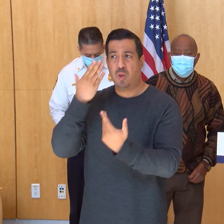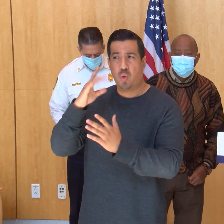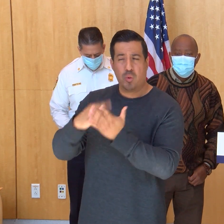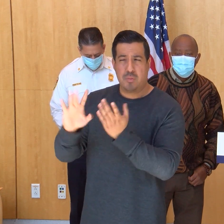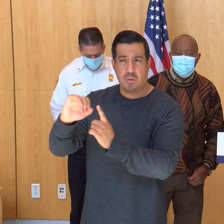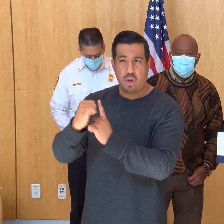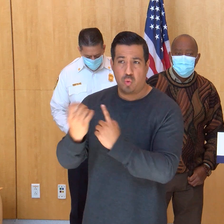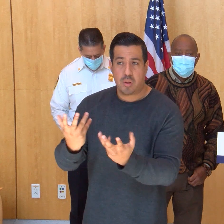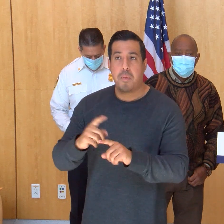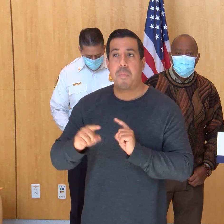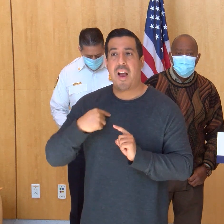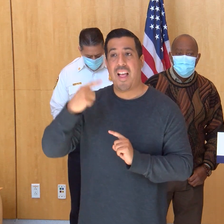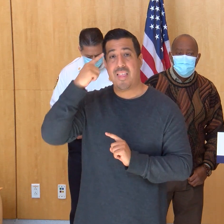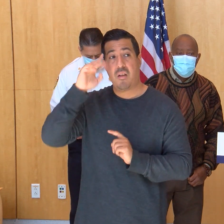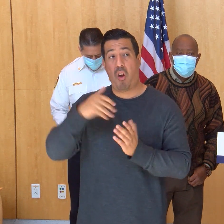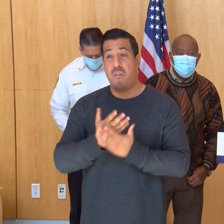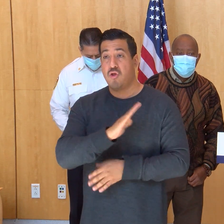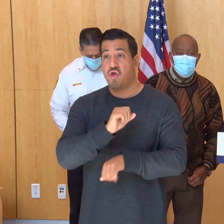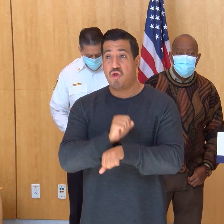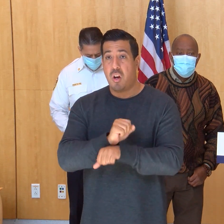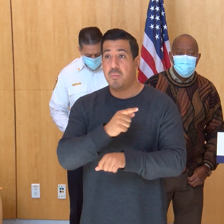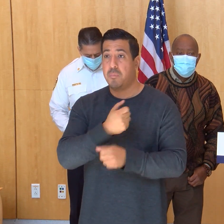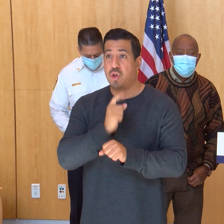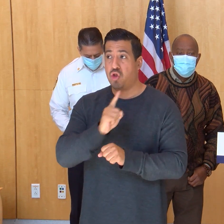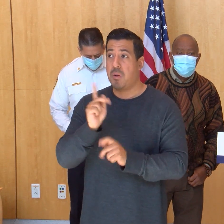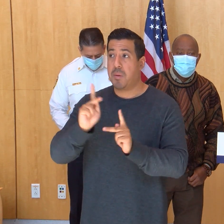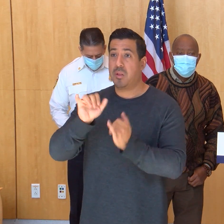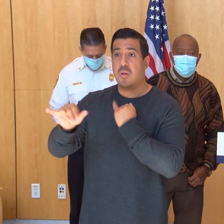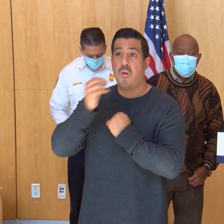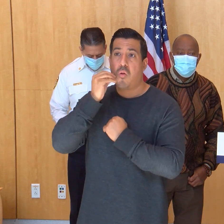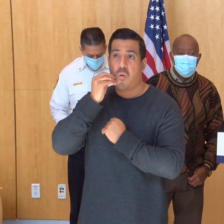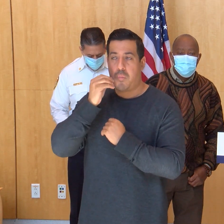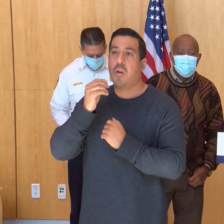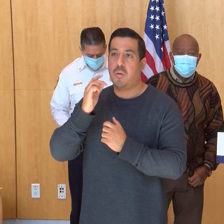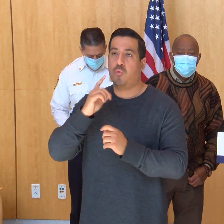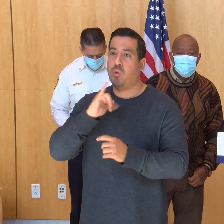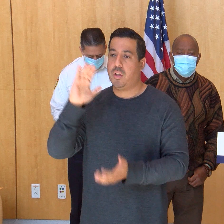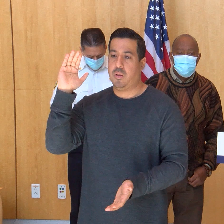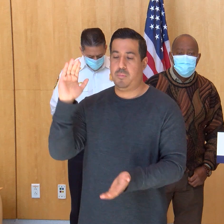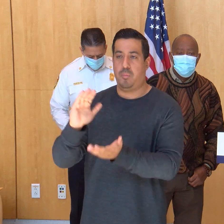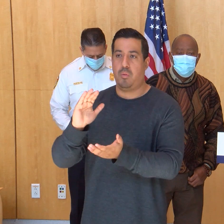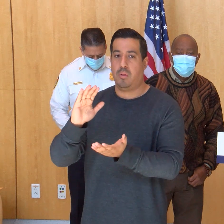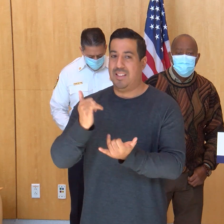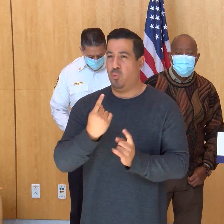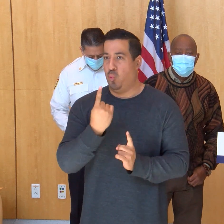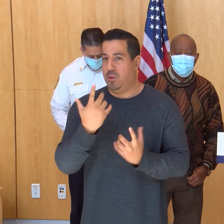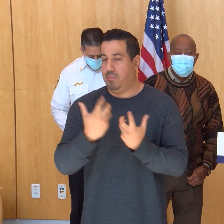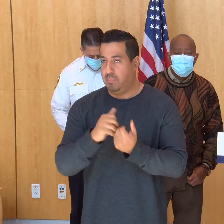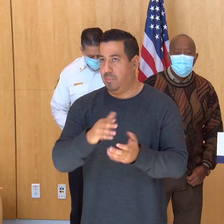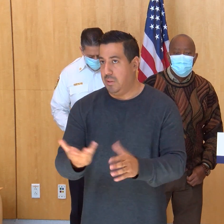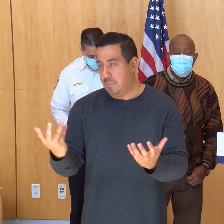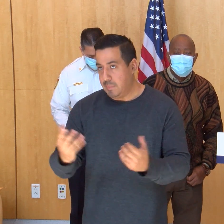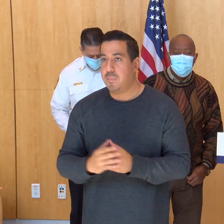think that the job that you've done in terms of keeping people off the roadway has helped us keep that down to 1 fatality. As of right now,